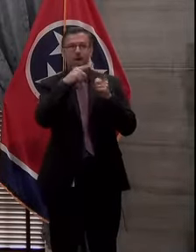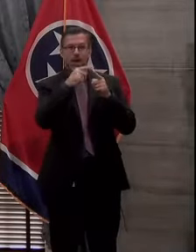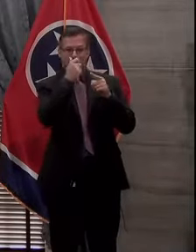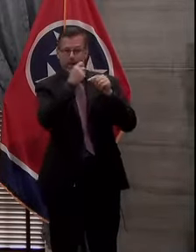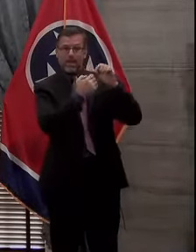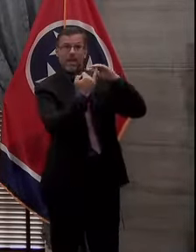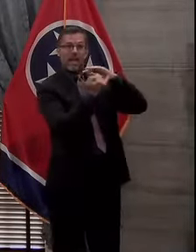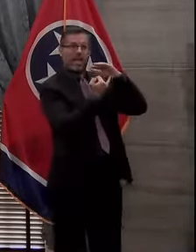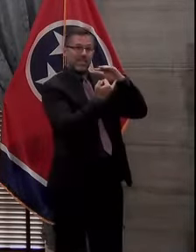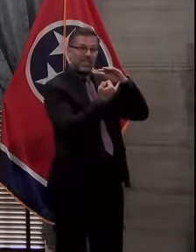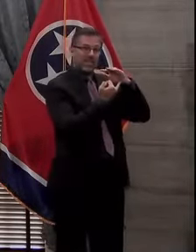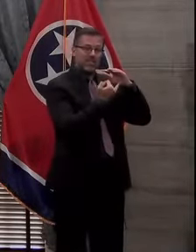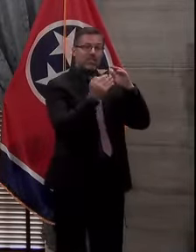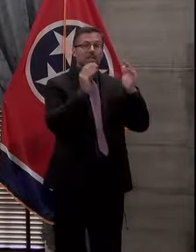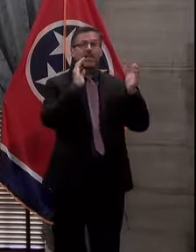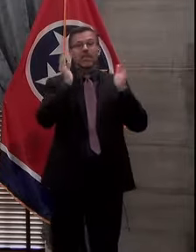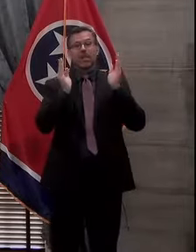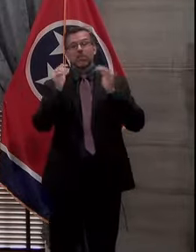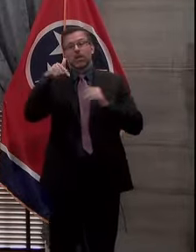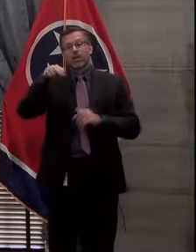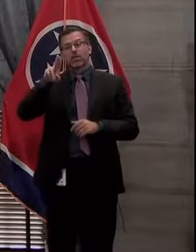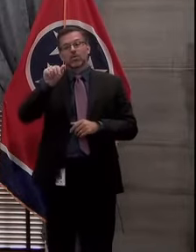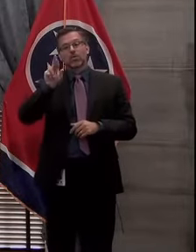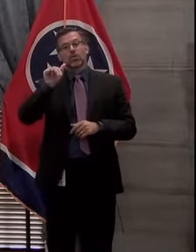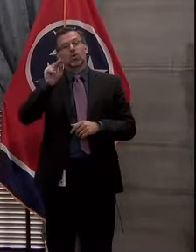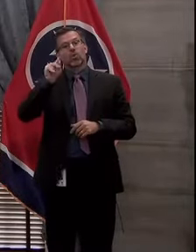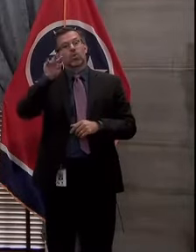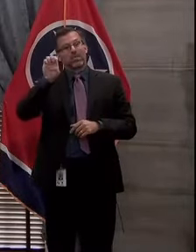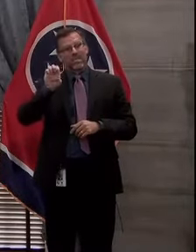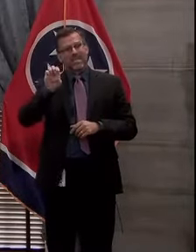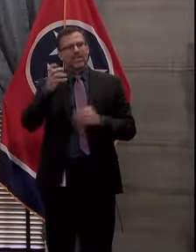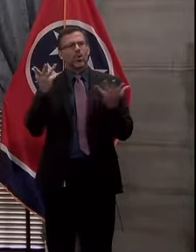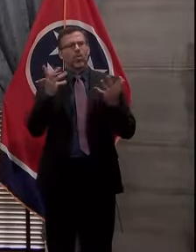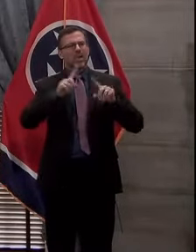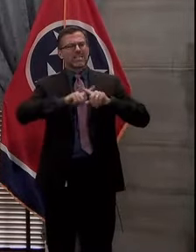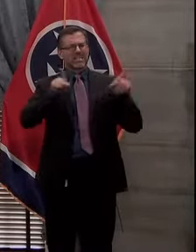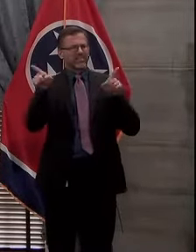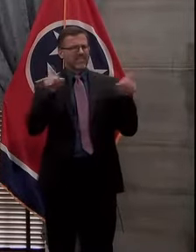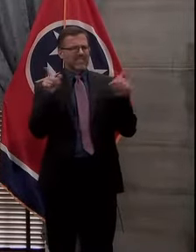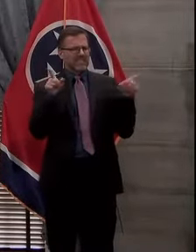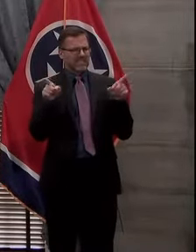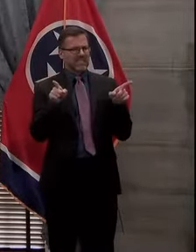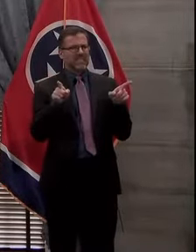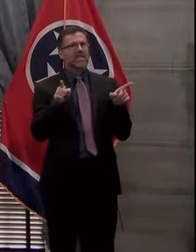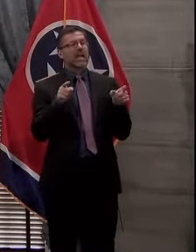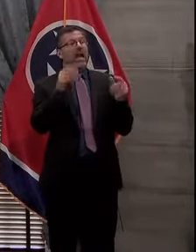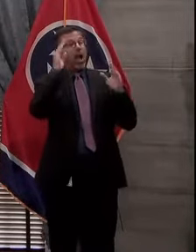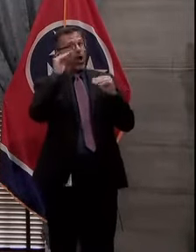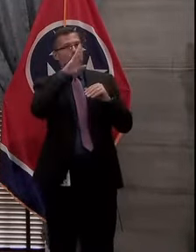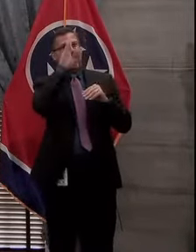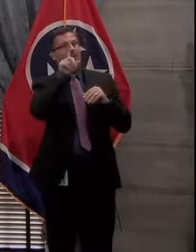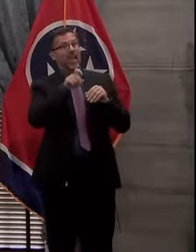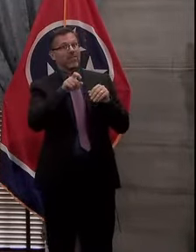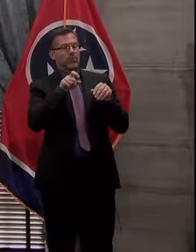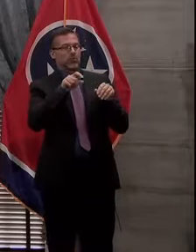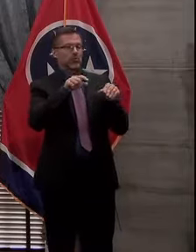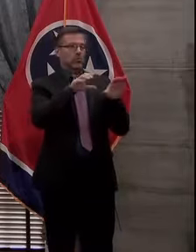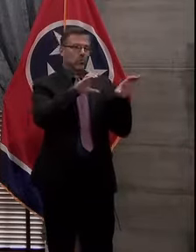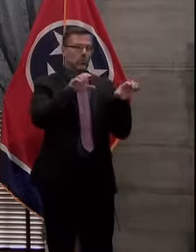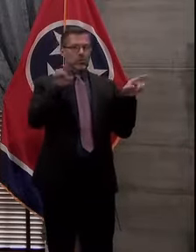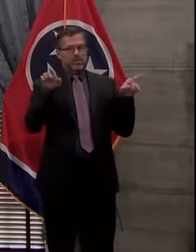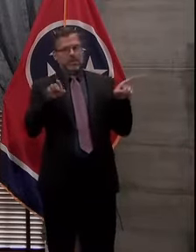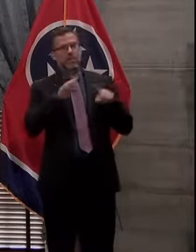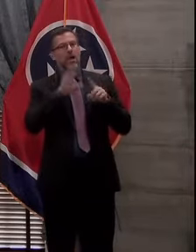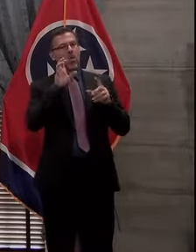quarantine. I hope you never have to use this advice, but if you do, I want you to make sure you're following appropriate guidance.